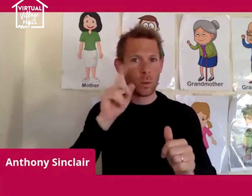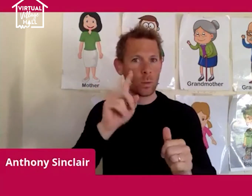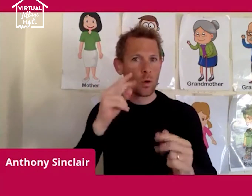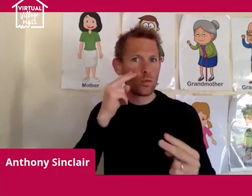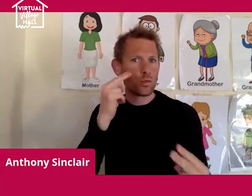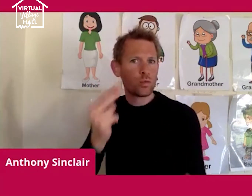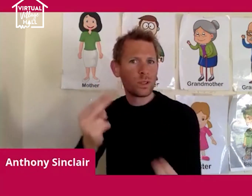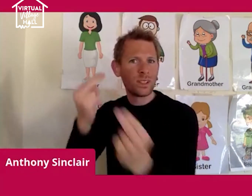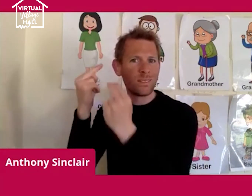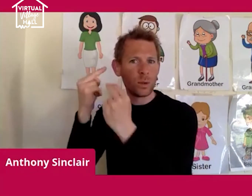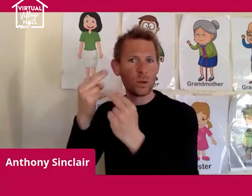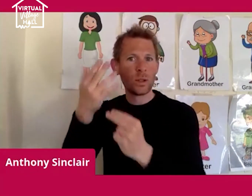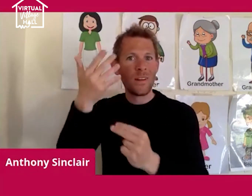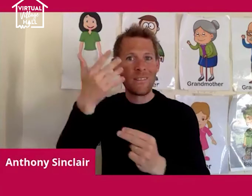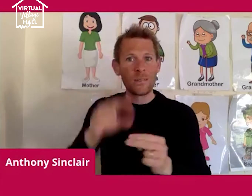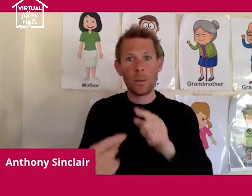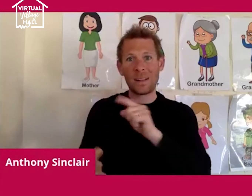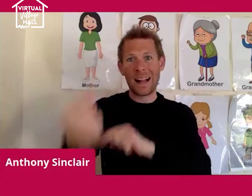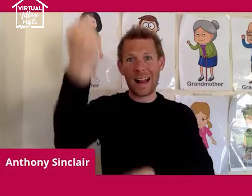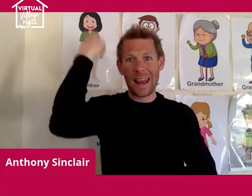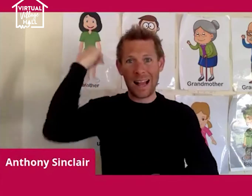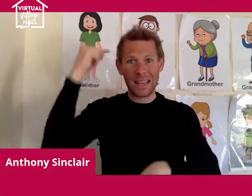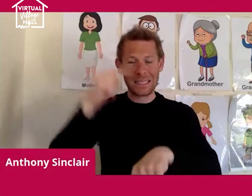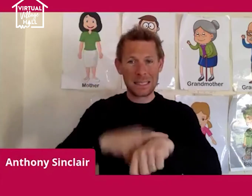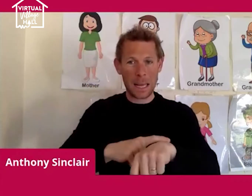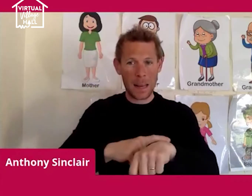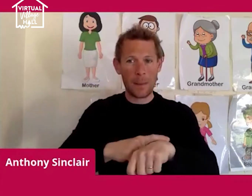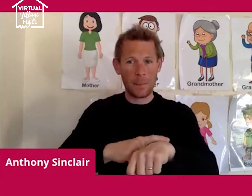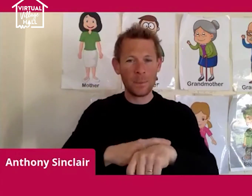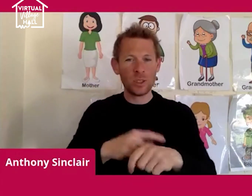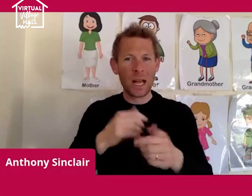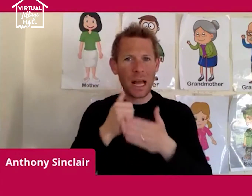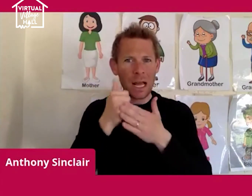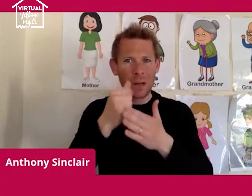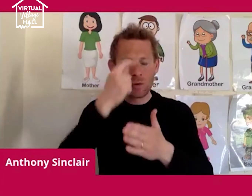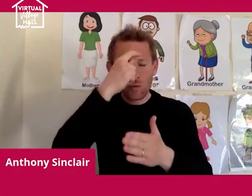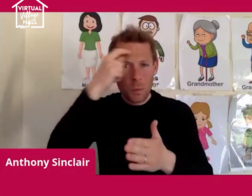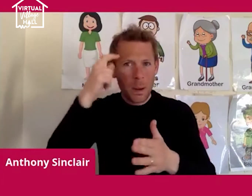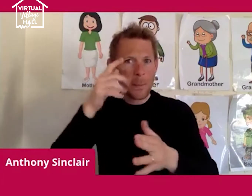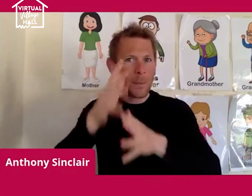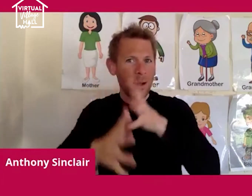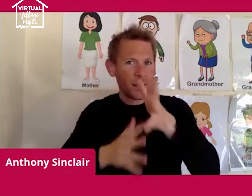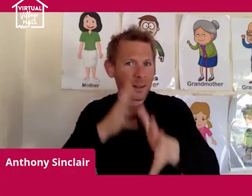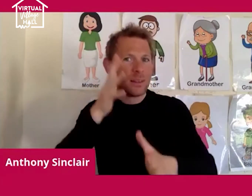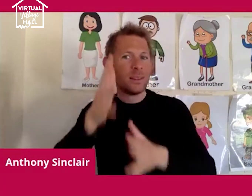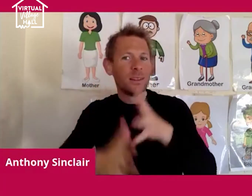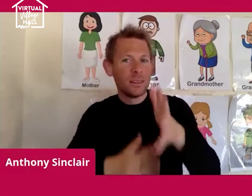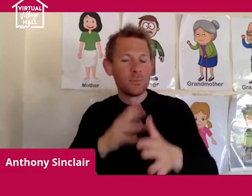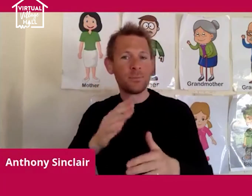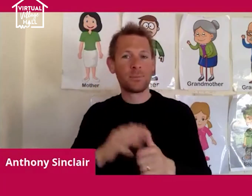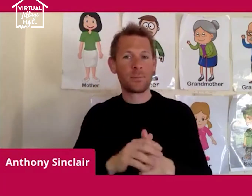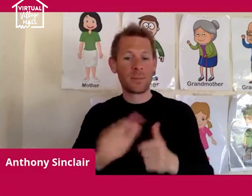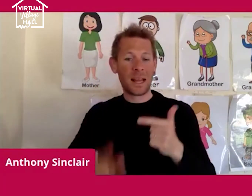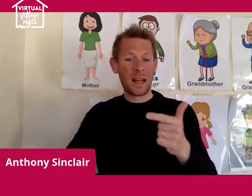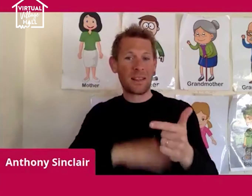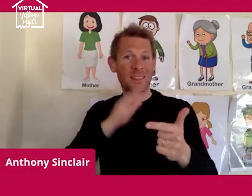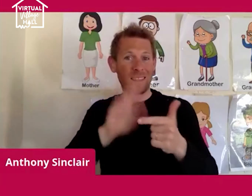First off, we're going to do a review from our last session. That'll help you remember all the signs